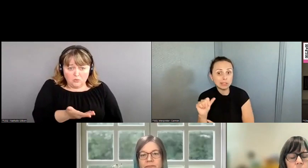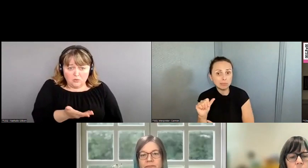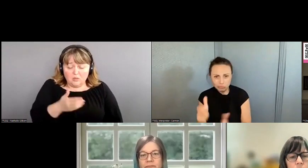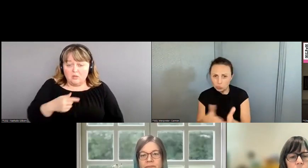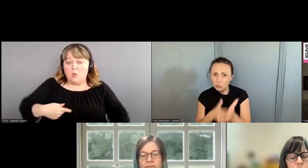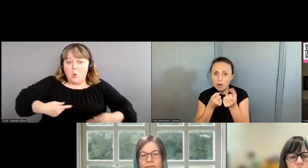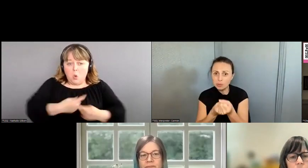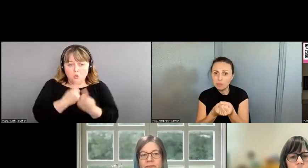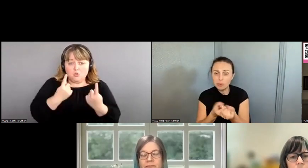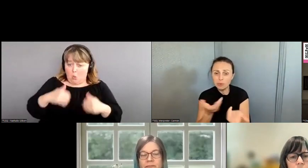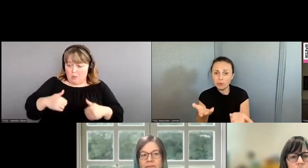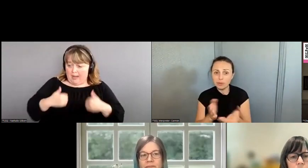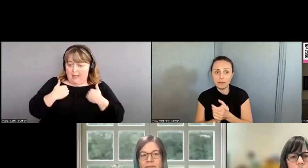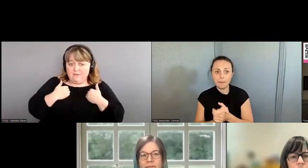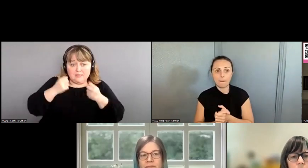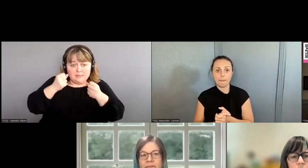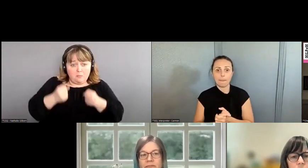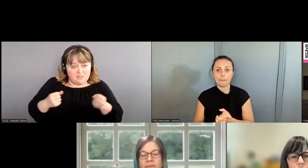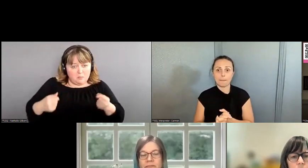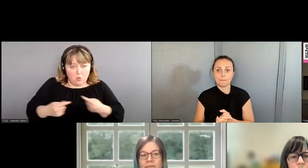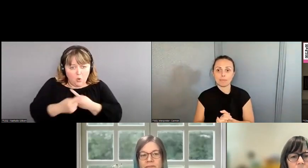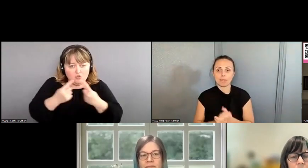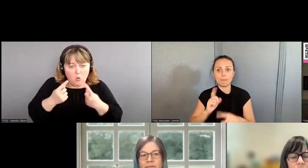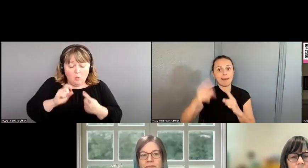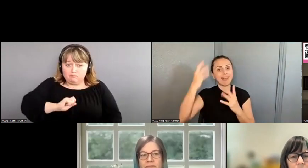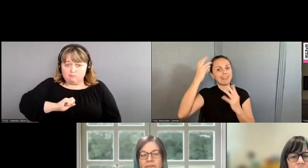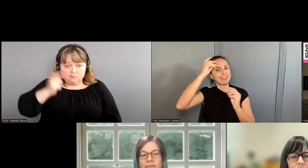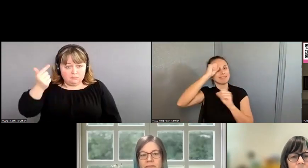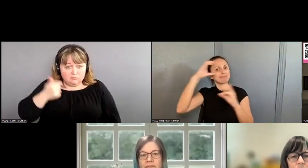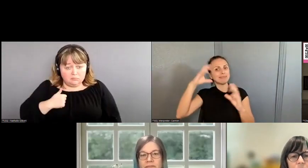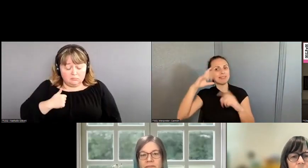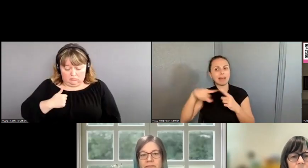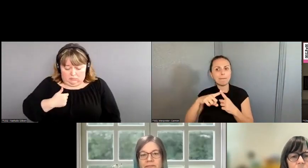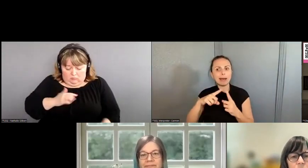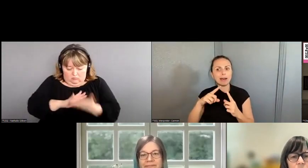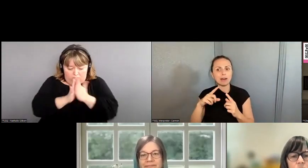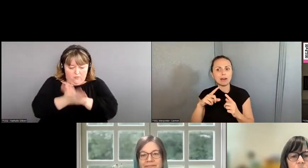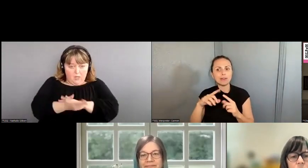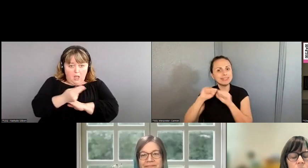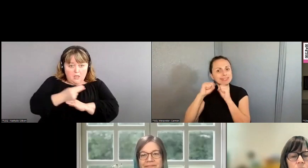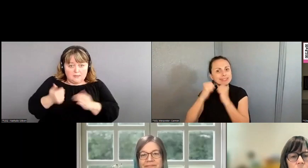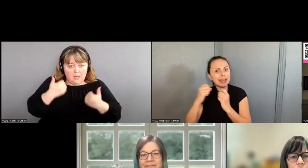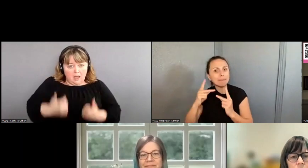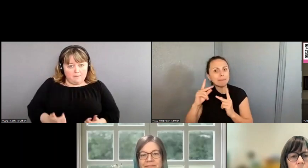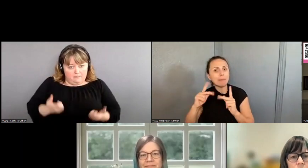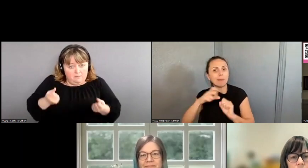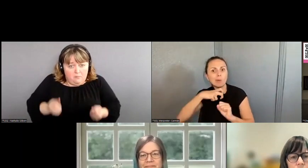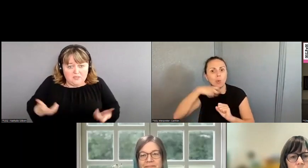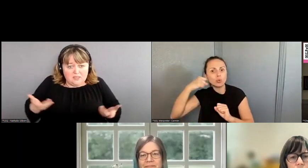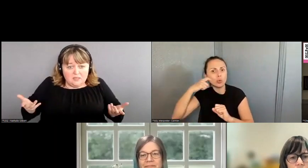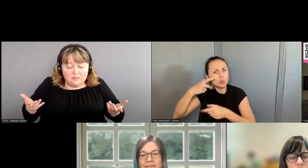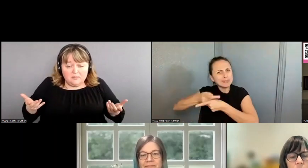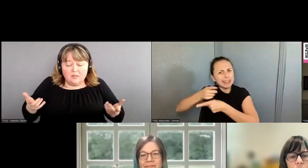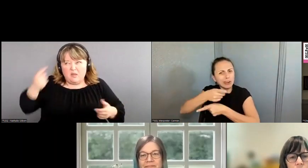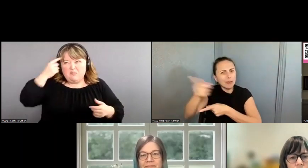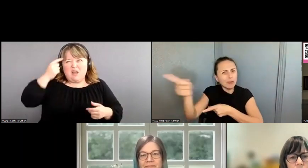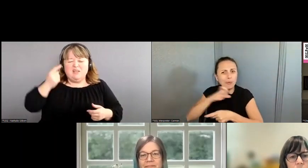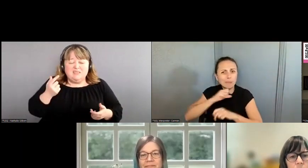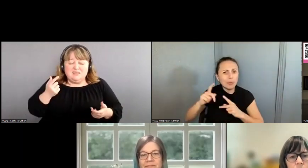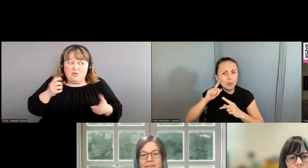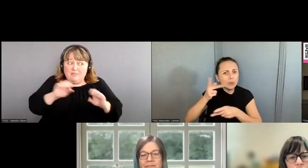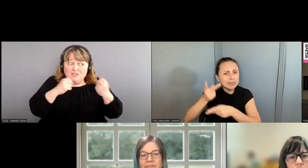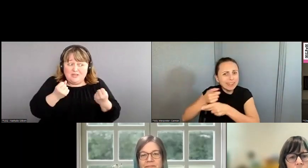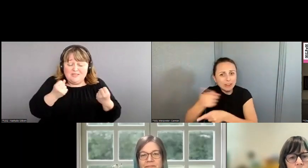supports. Let's just think about the aging of the society and who will take care of all these elderly people.